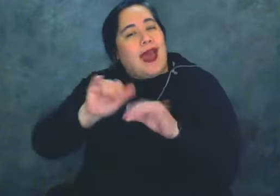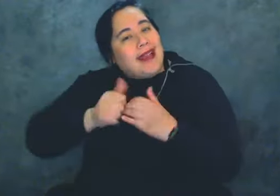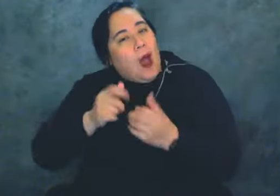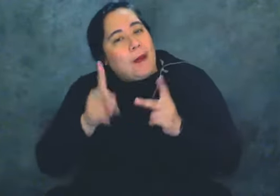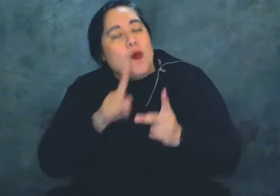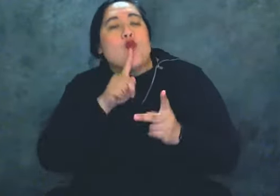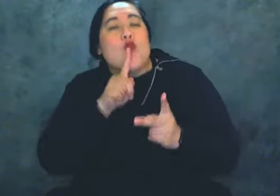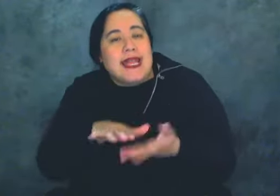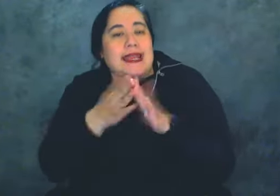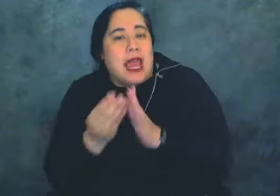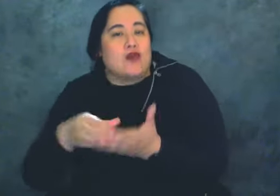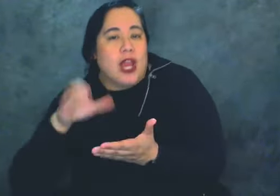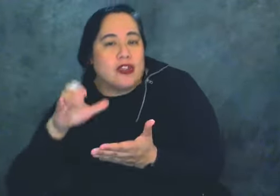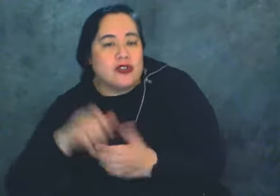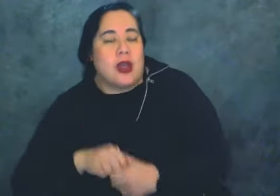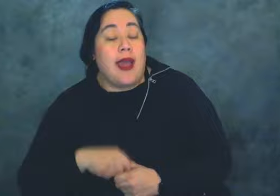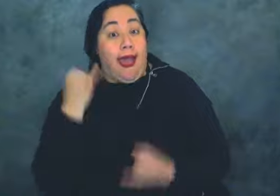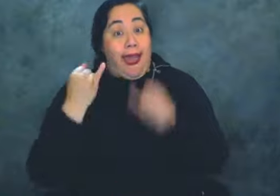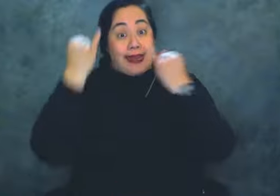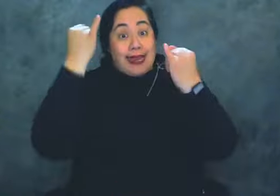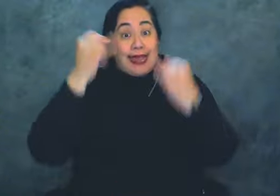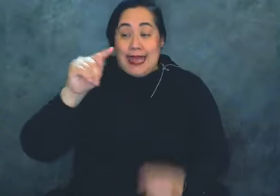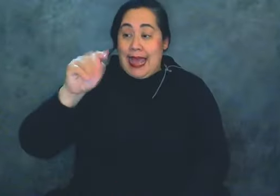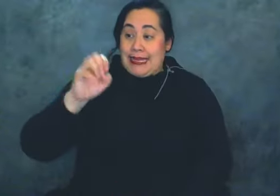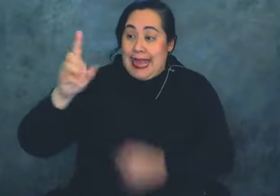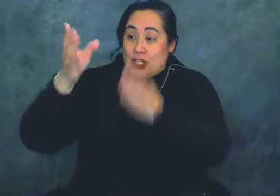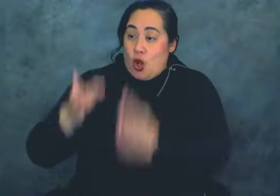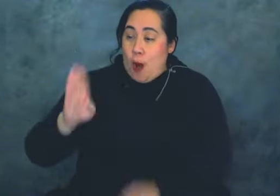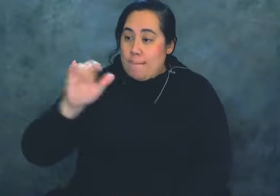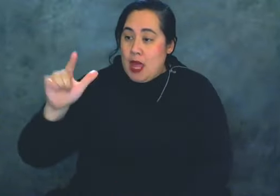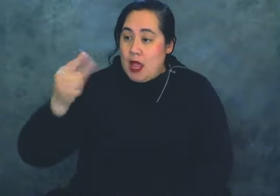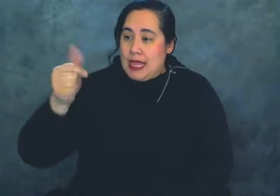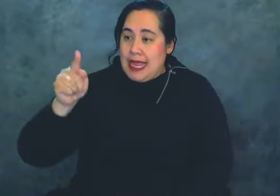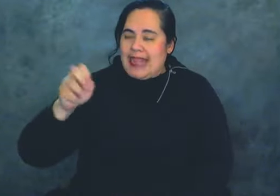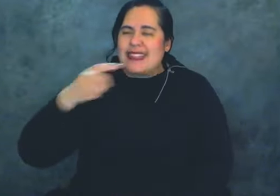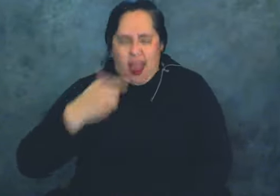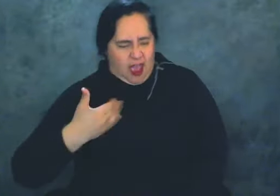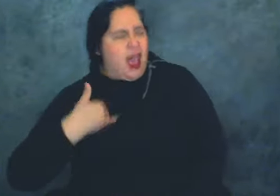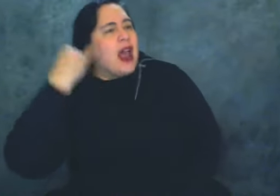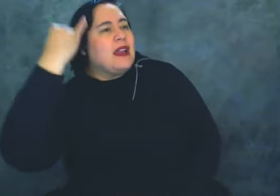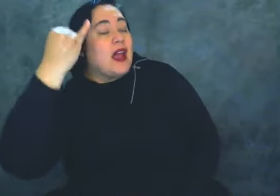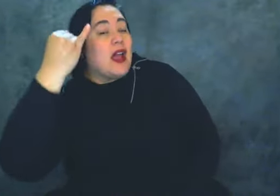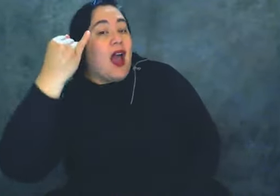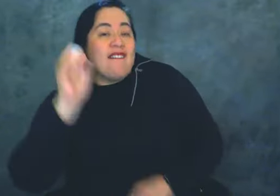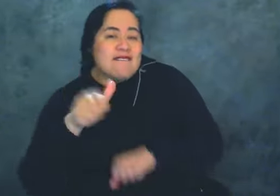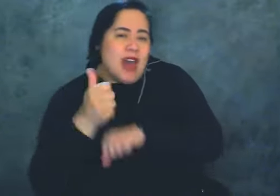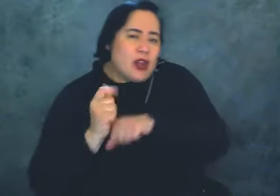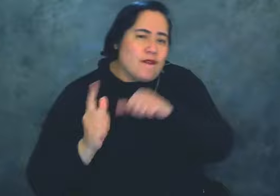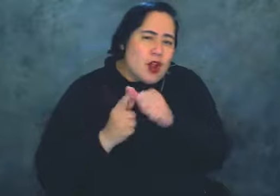rich. Ideas. TEDster Bill Gates says, I had an idea. Founding the first microcomputer software